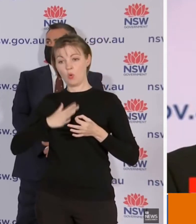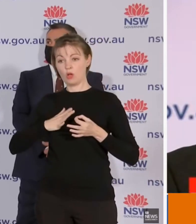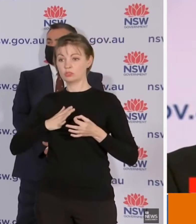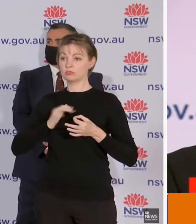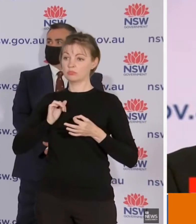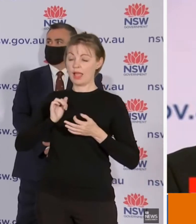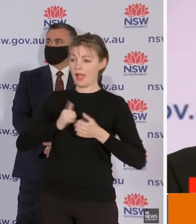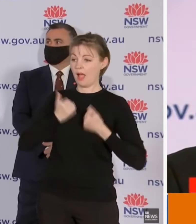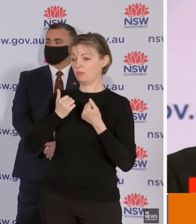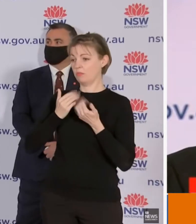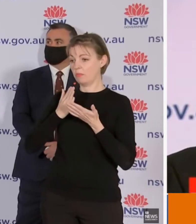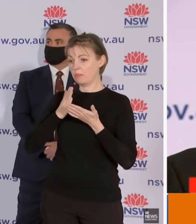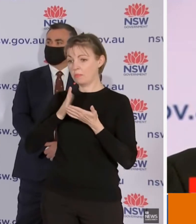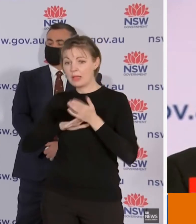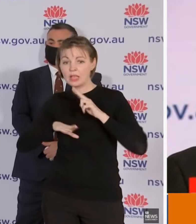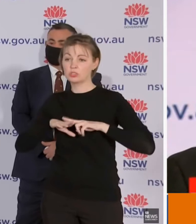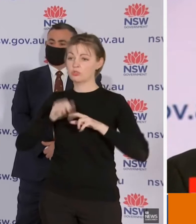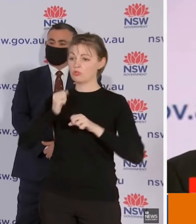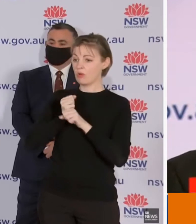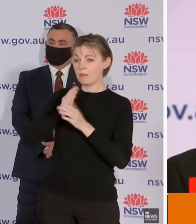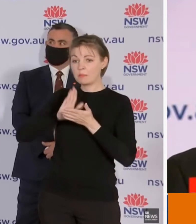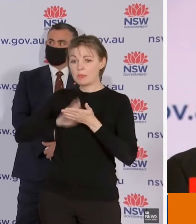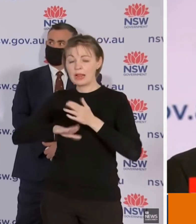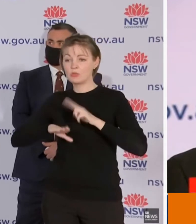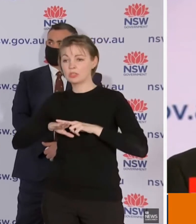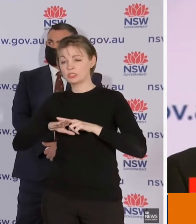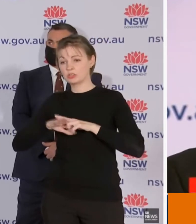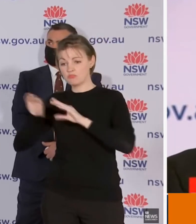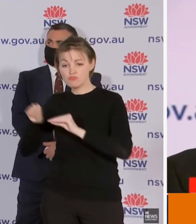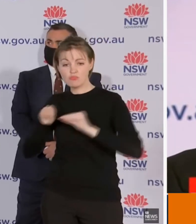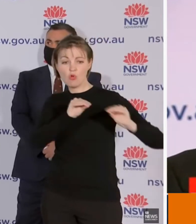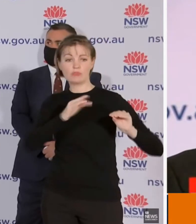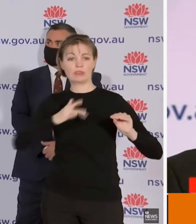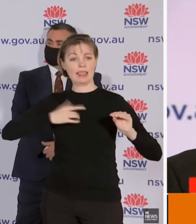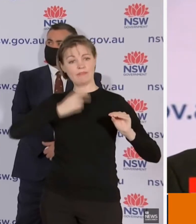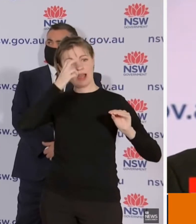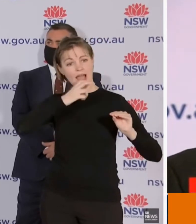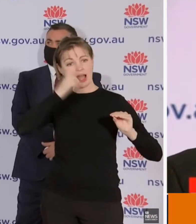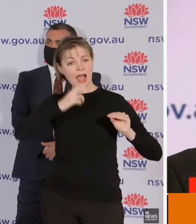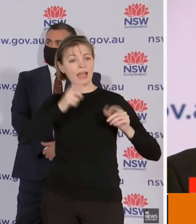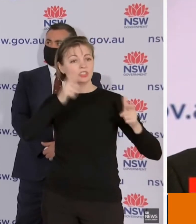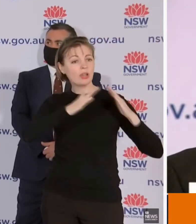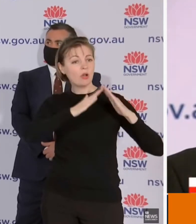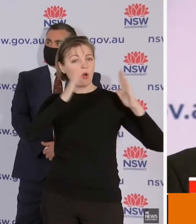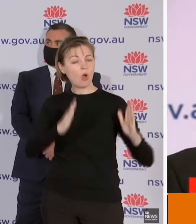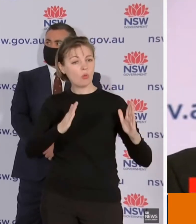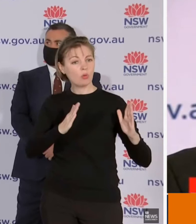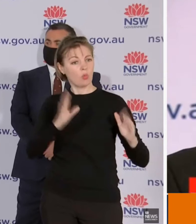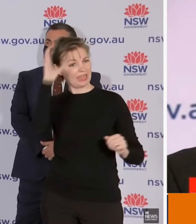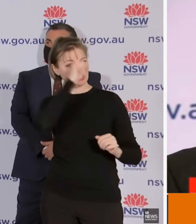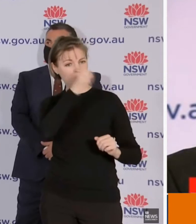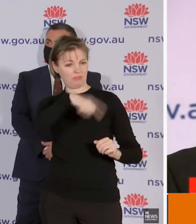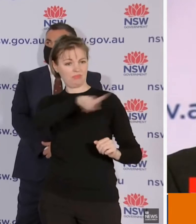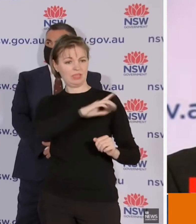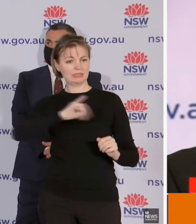folk go into an aged care facility, if it's my mum, my dad, your dad, we expect there to be people there who've been vaccinated